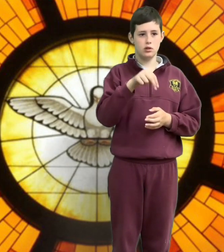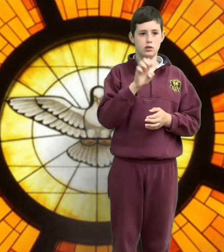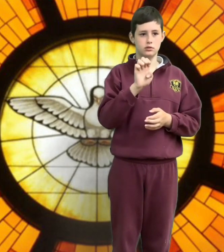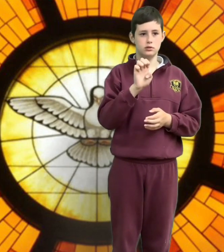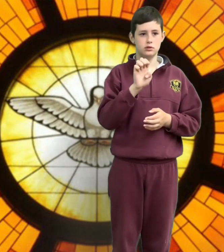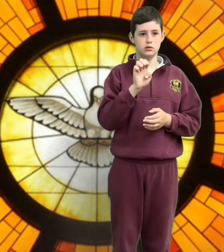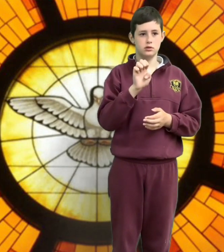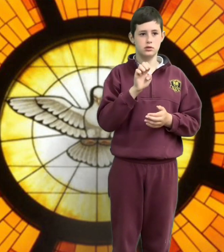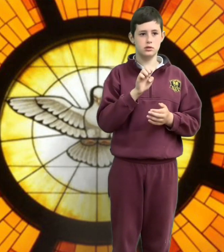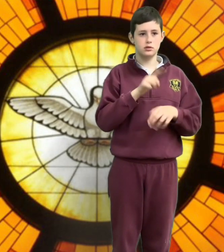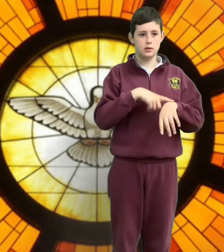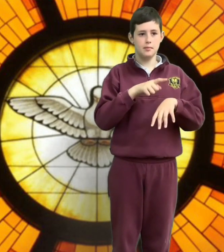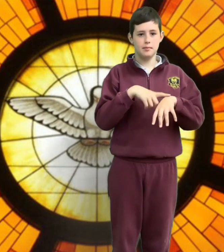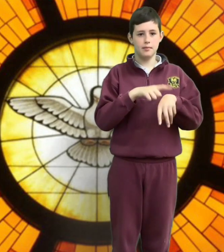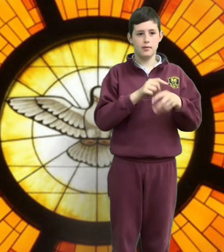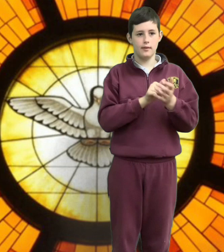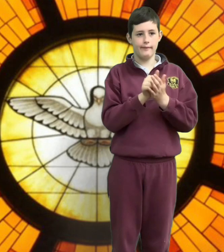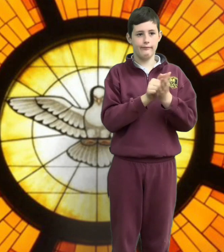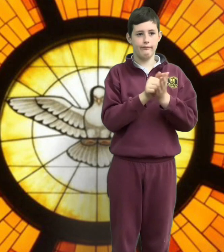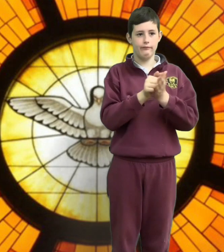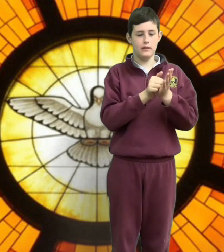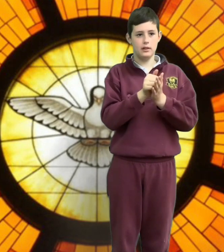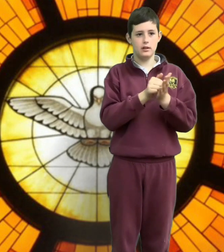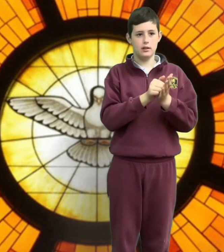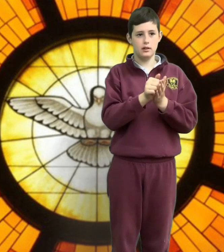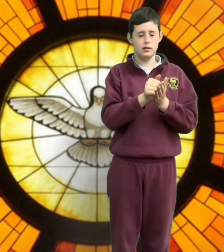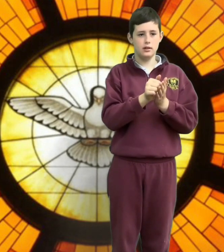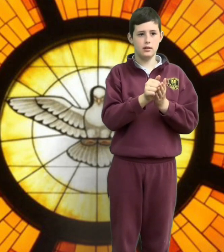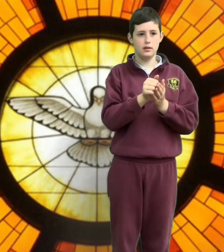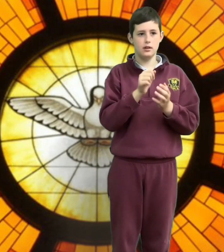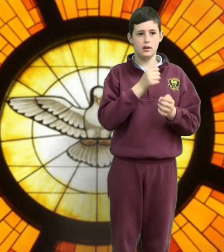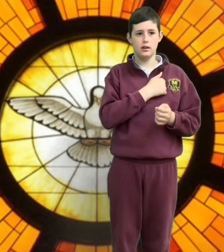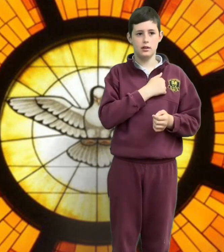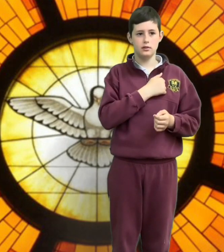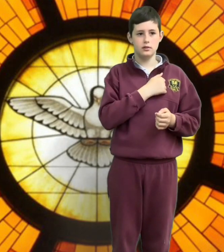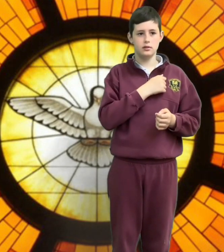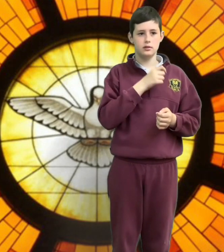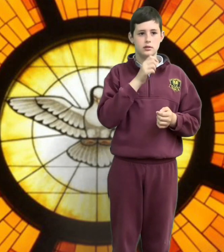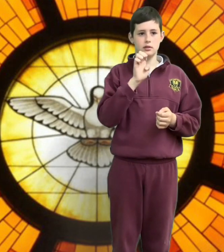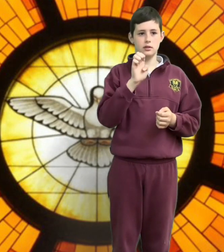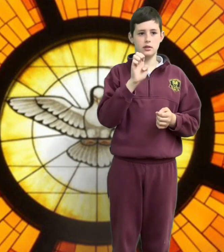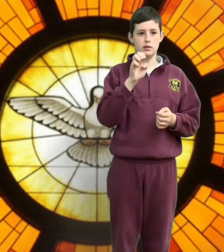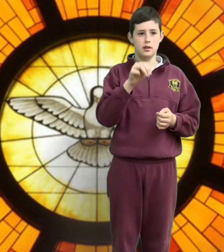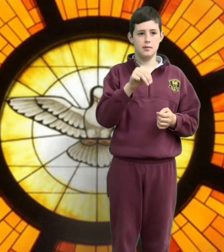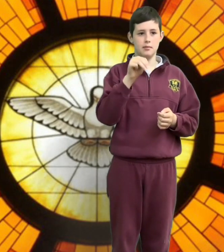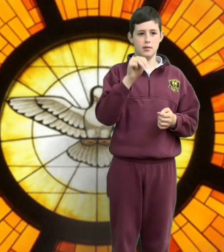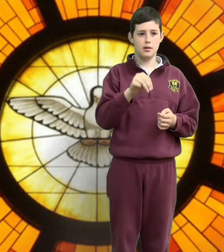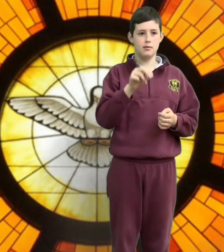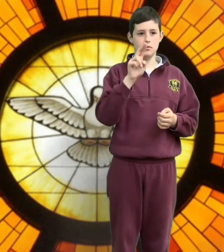at 11am at Amos Chapel